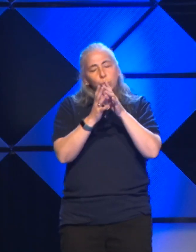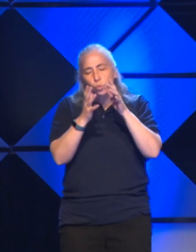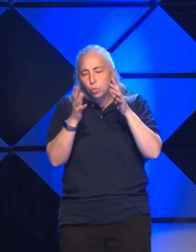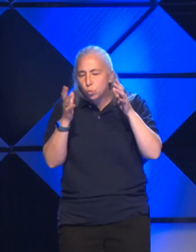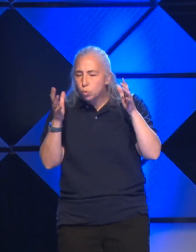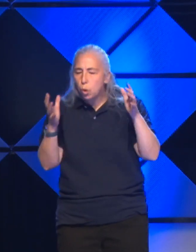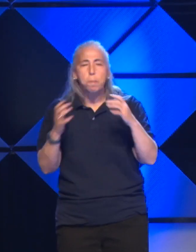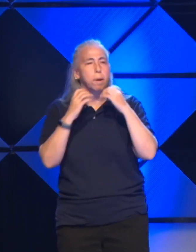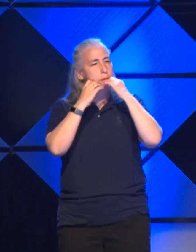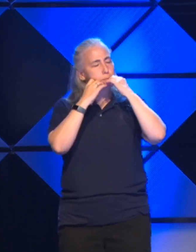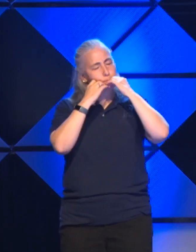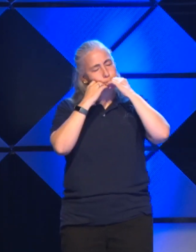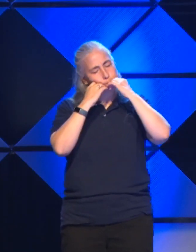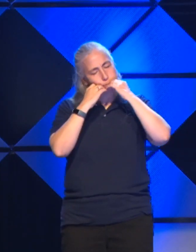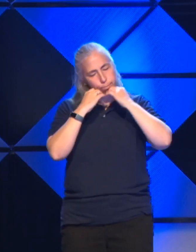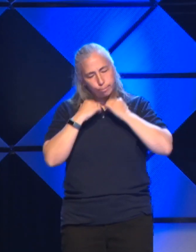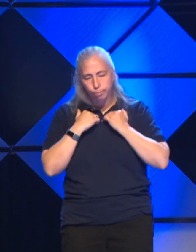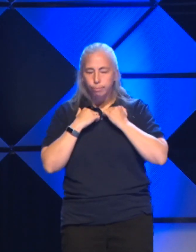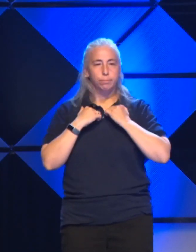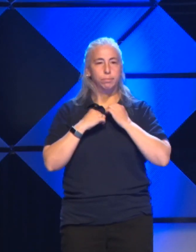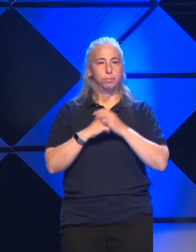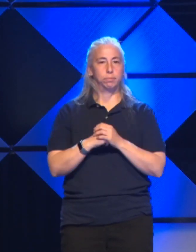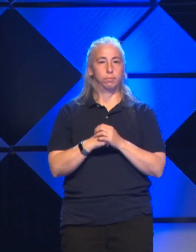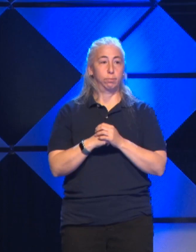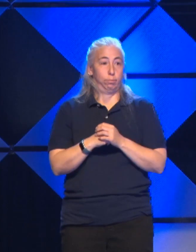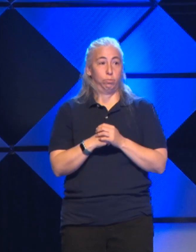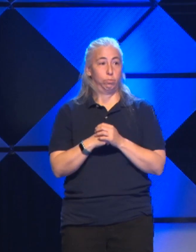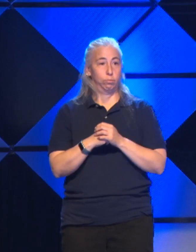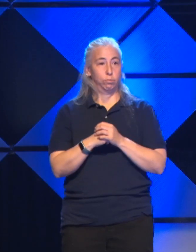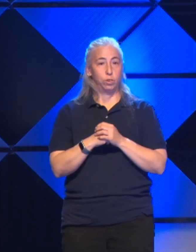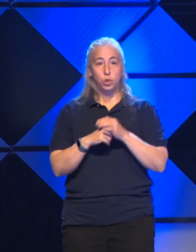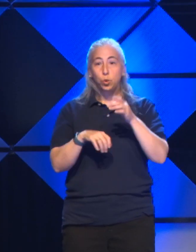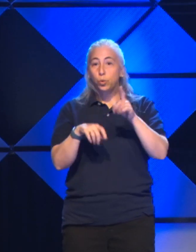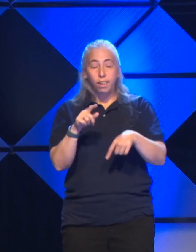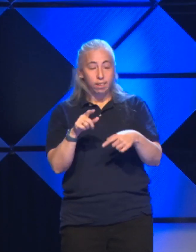valuable that nobody can put a price tag on you.